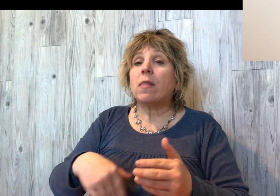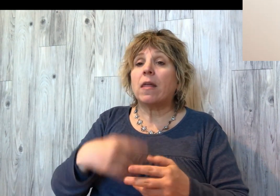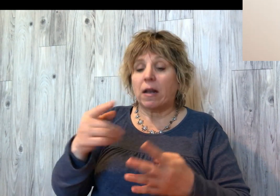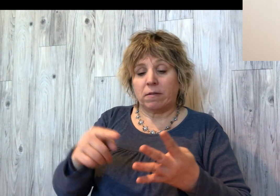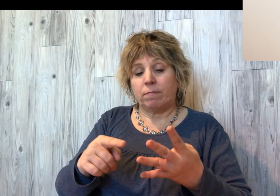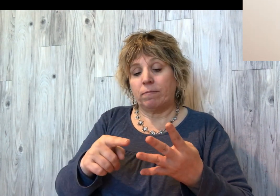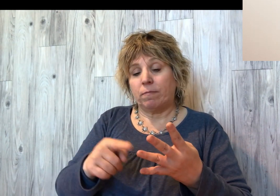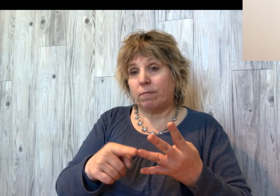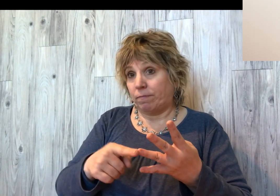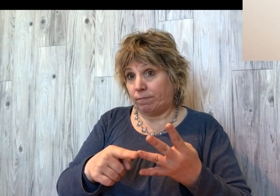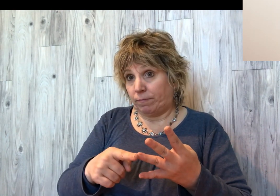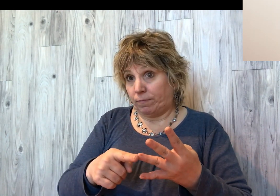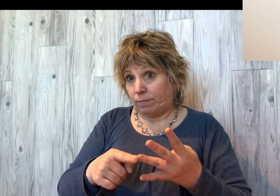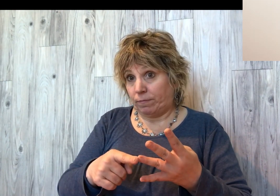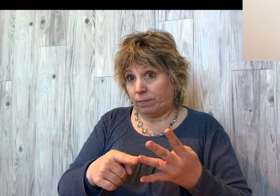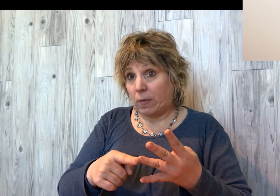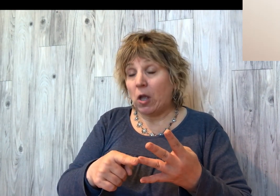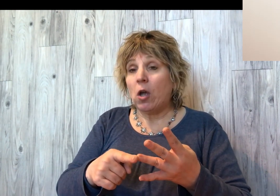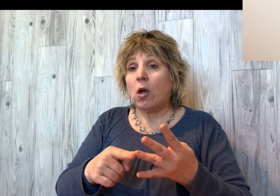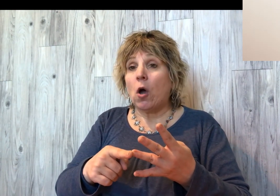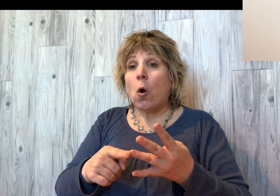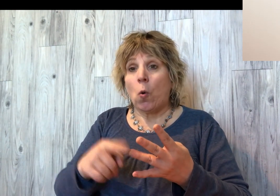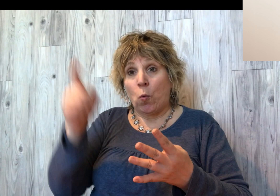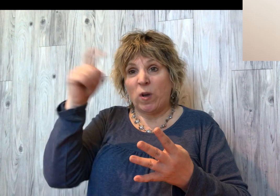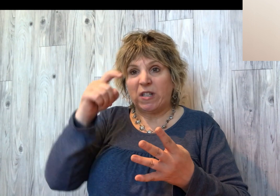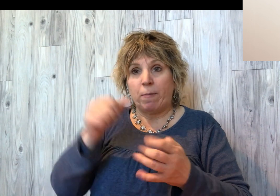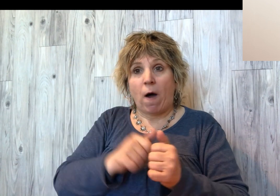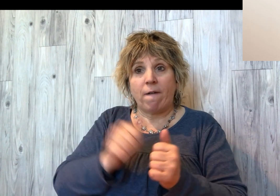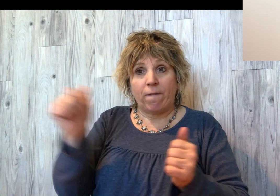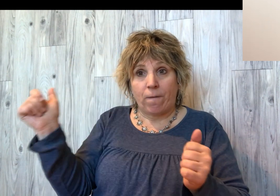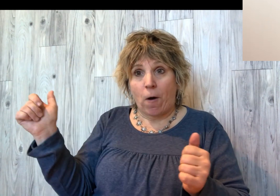person that Solomon talks about, that when we run away from